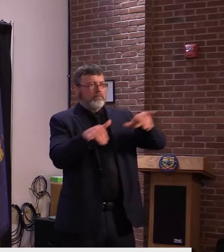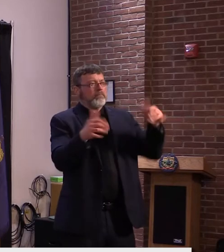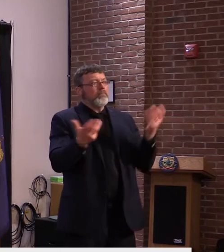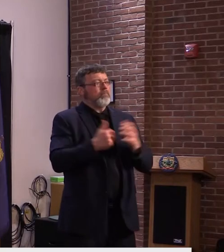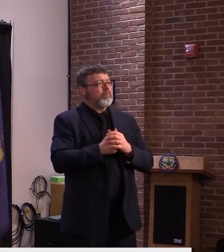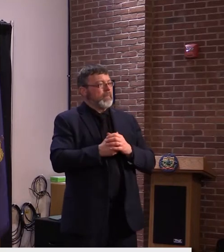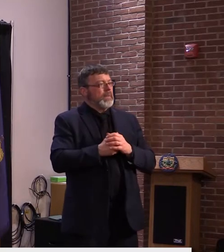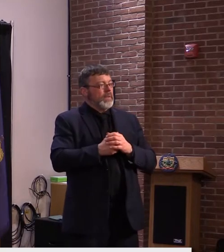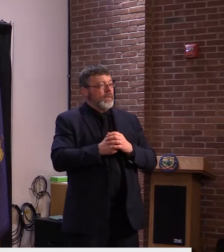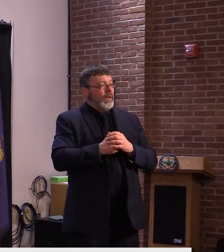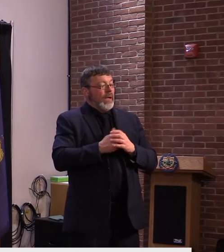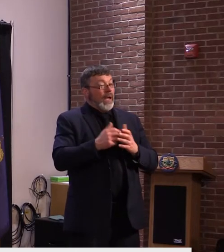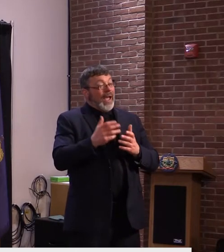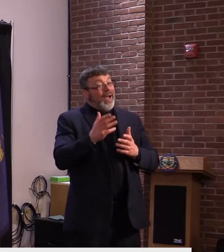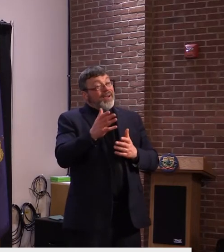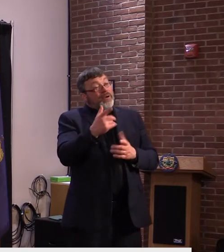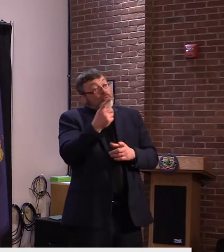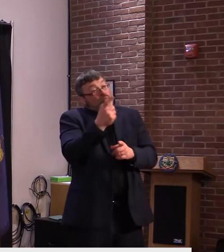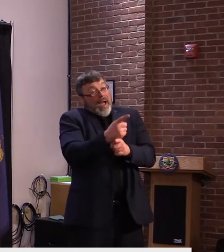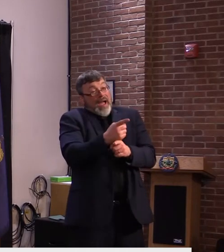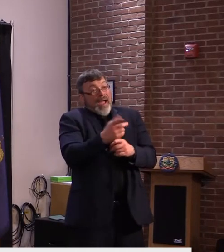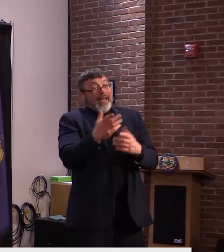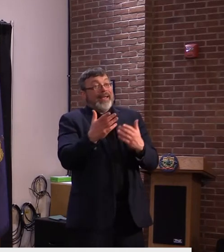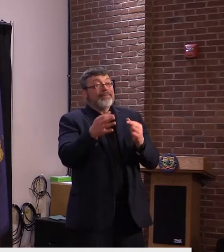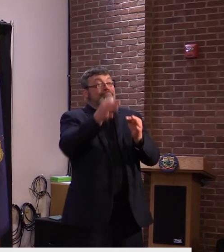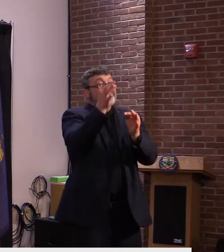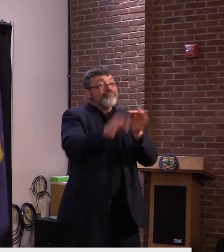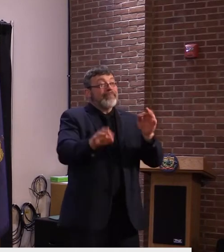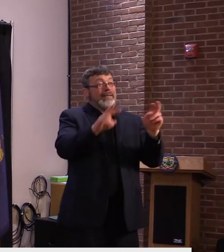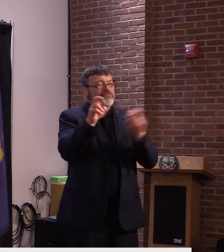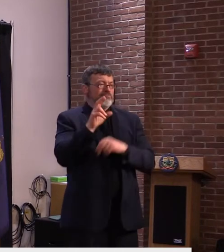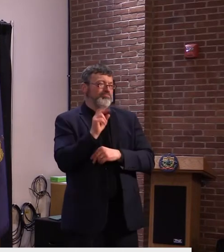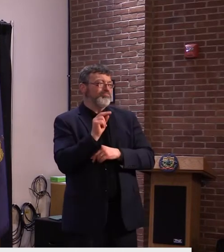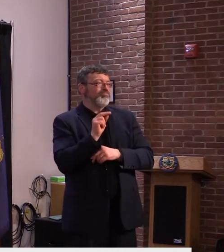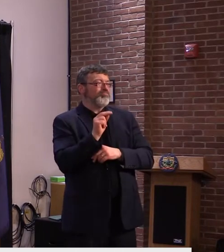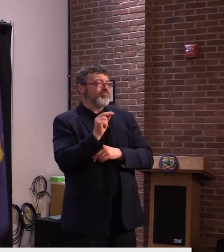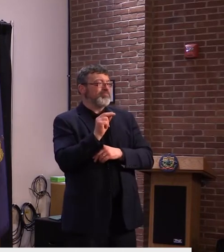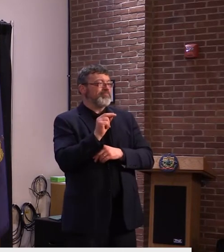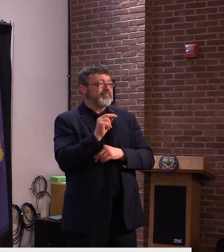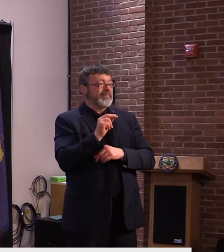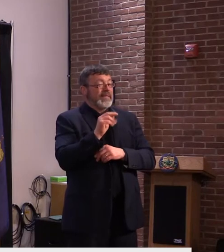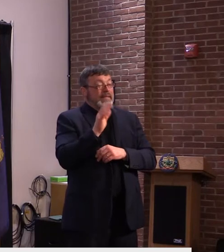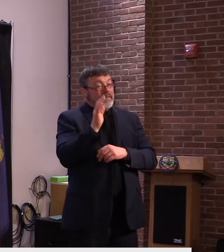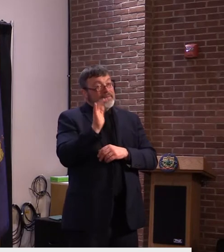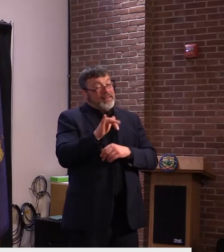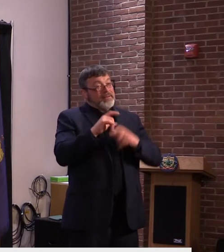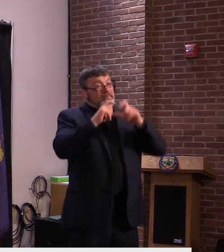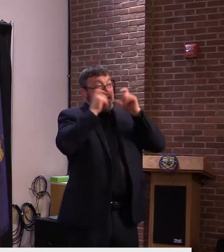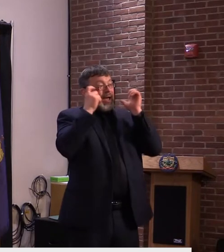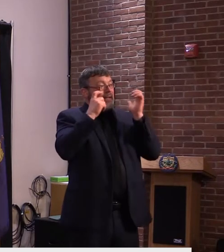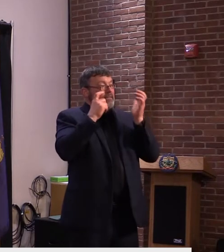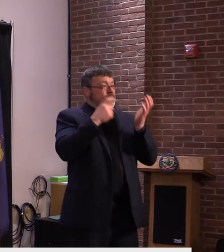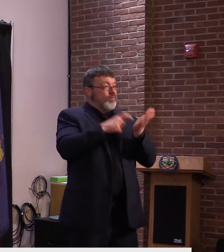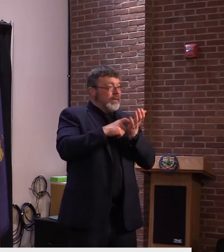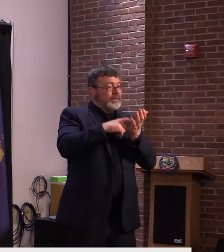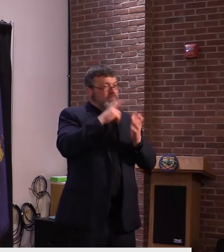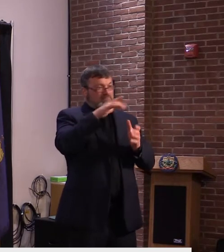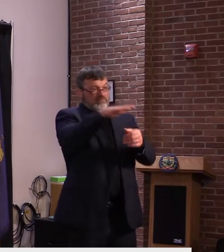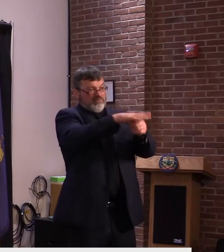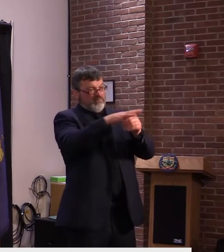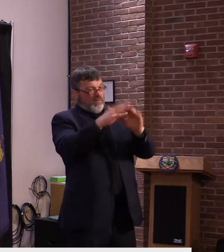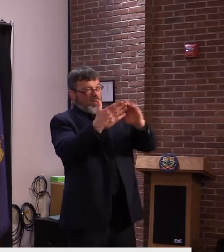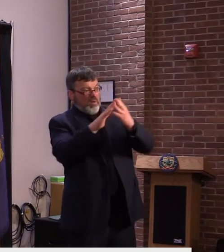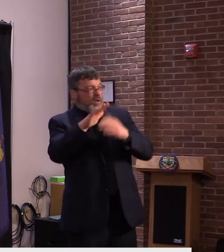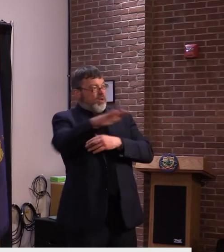by some of the masking requirements that we gave to municipalities to have their own